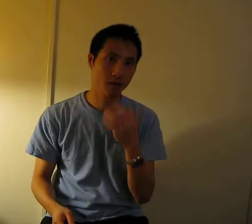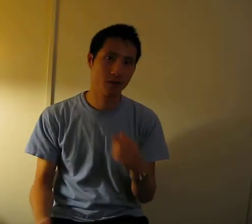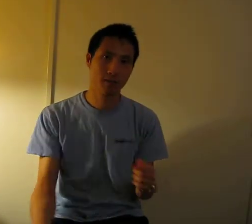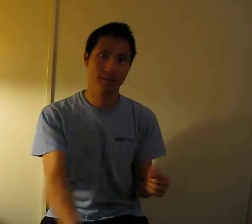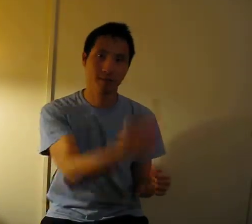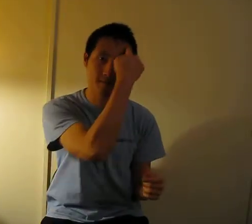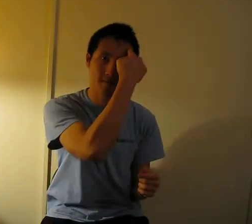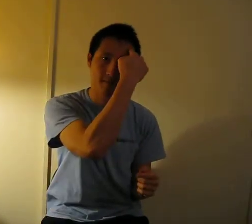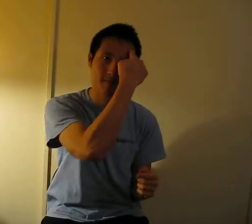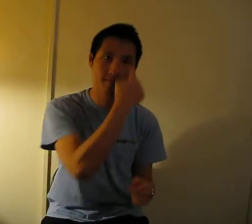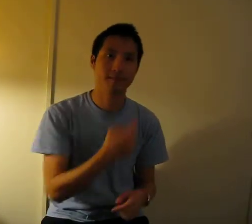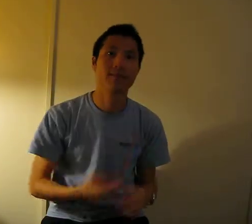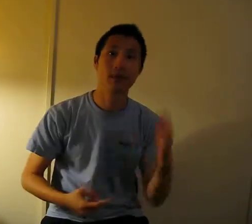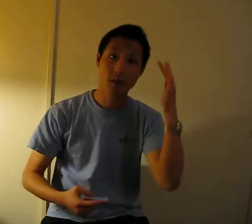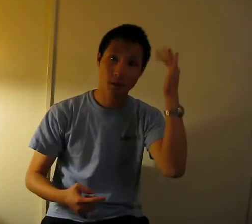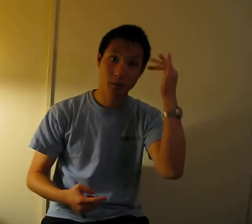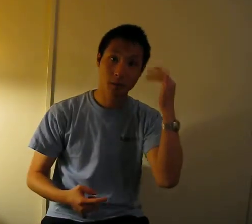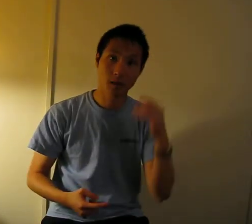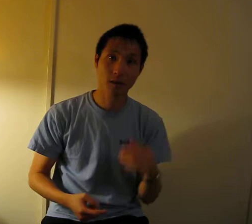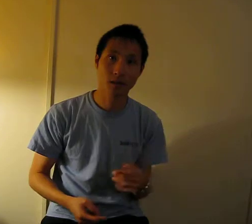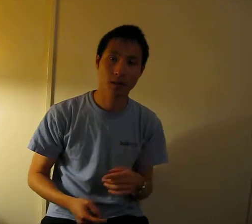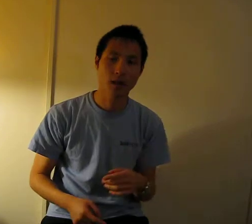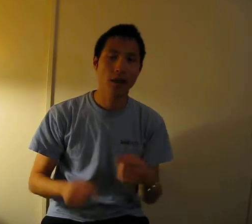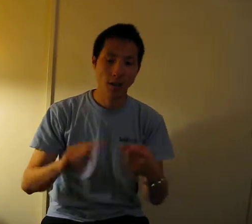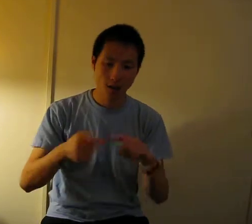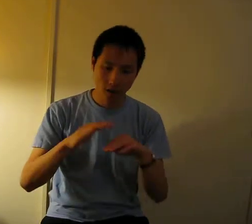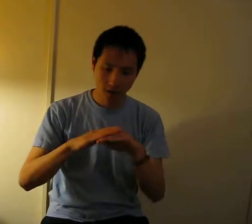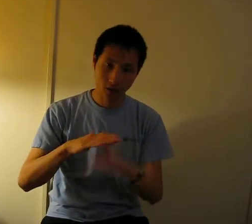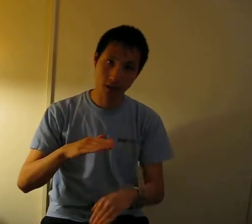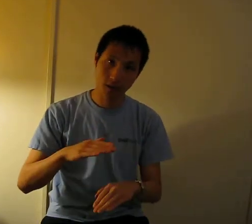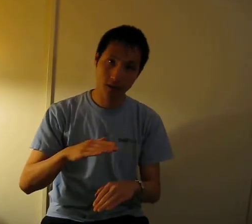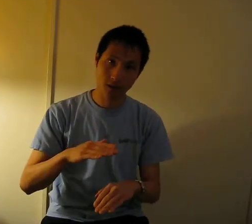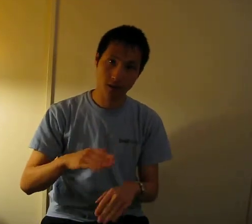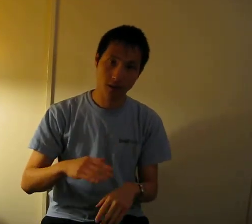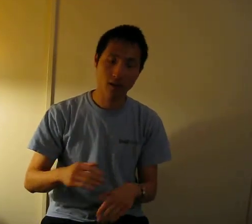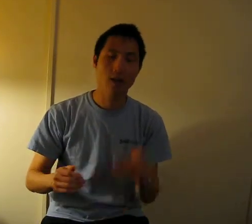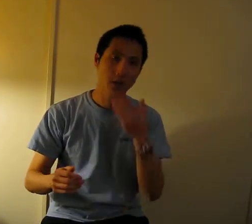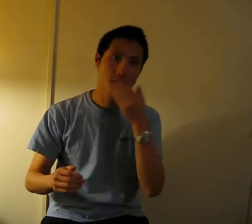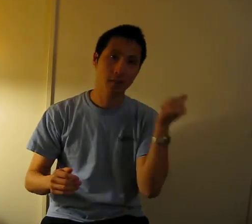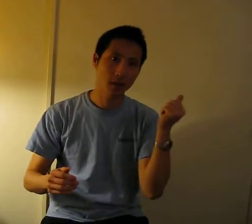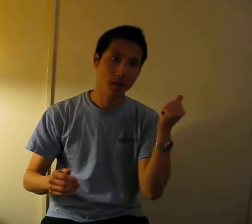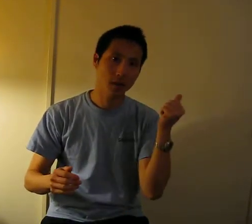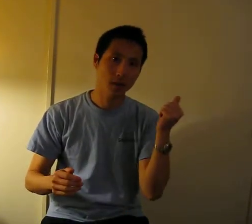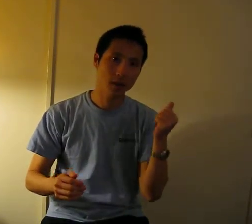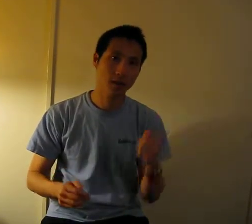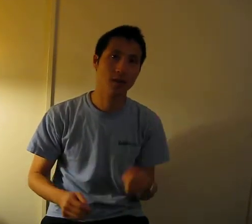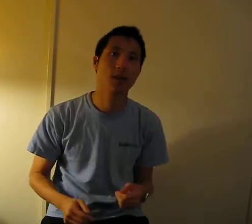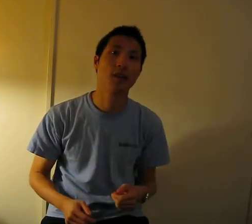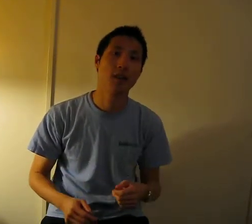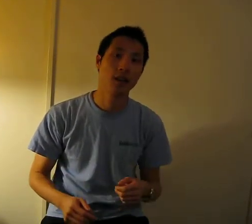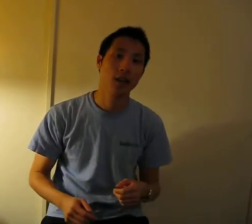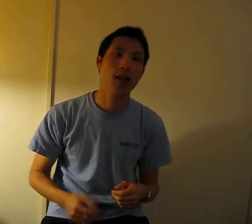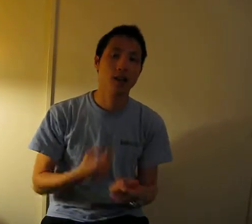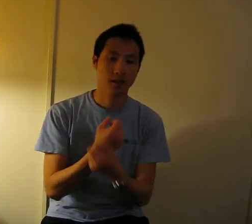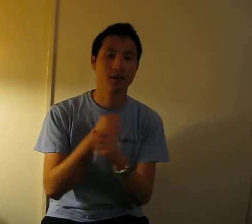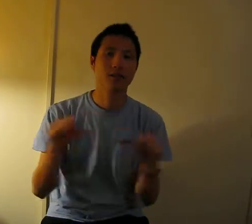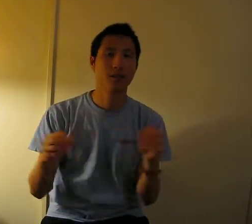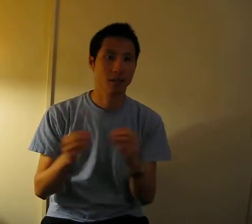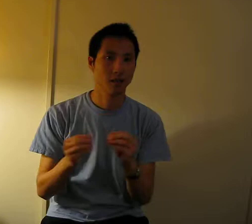Well, you should prefer being stung in the head. And why is that? Well, it's going to hurt less. It's just better